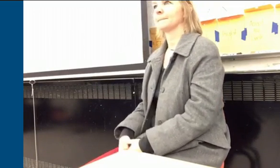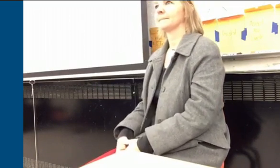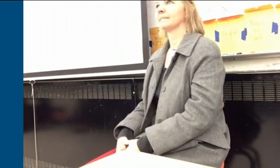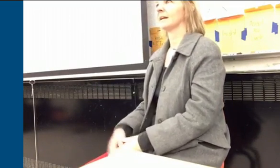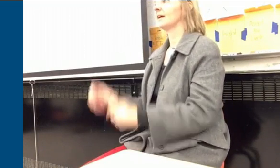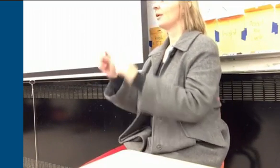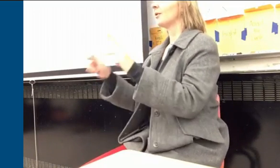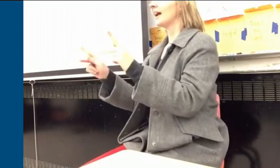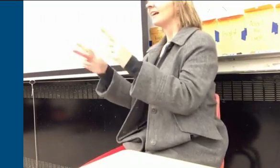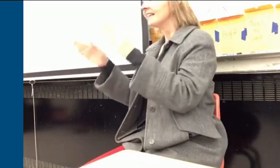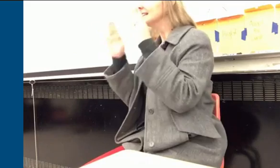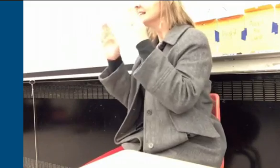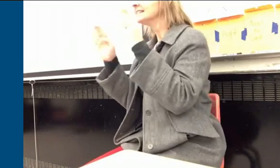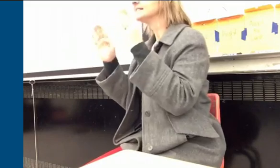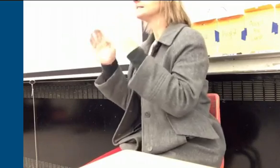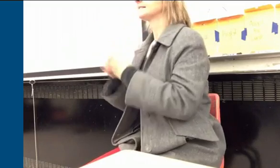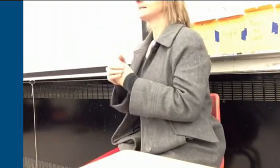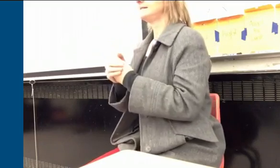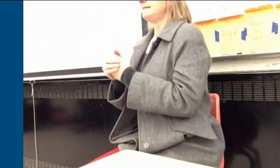All right, listen.